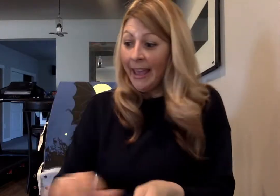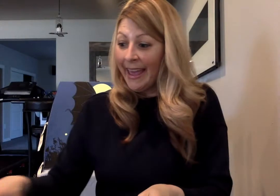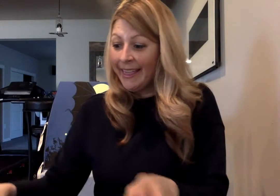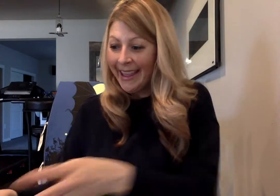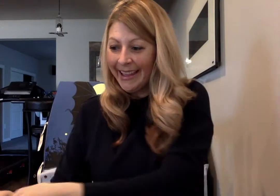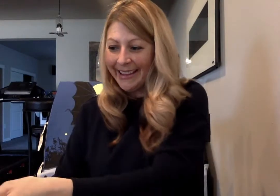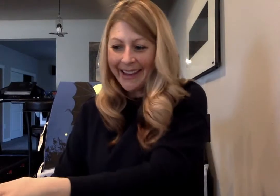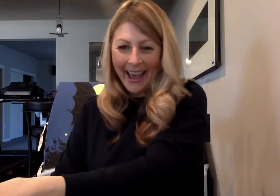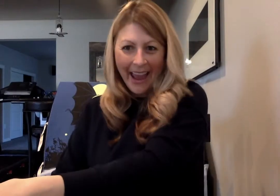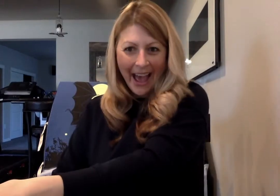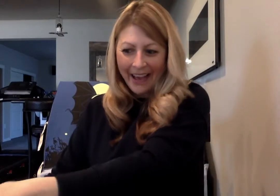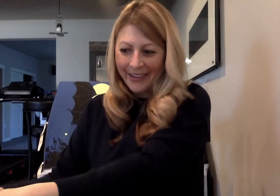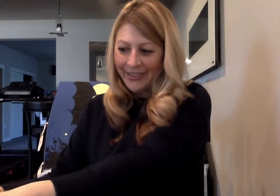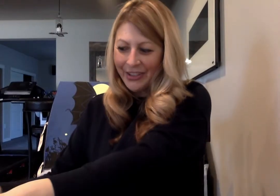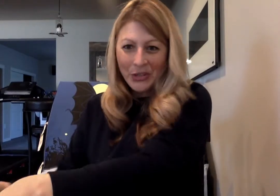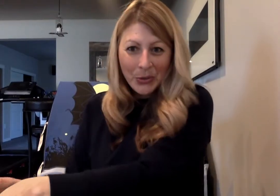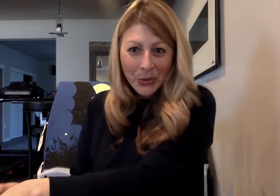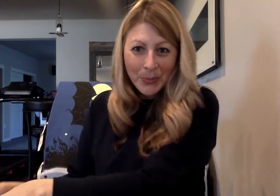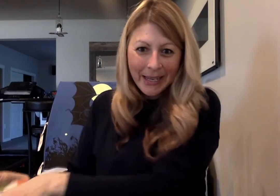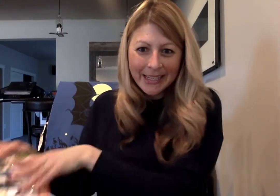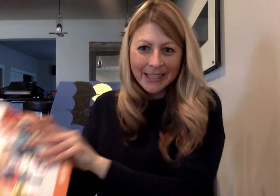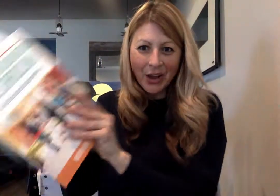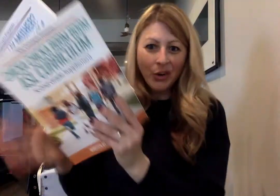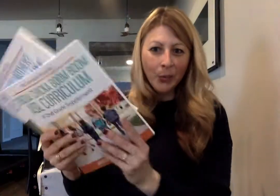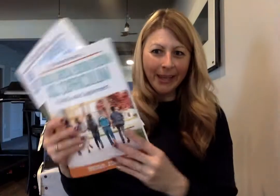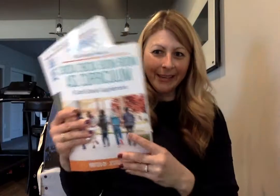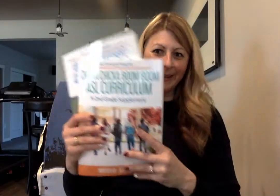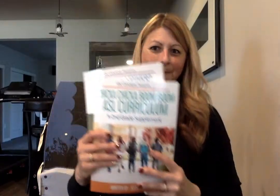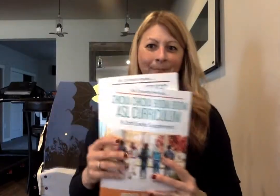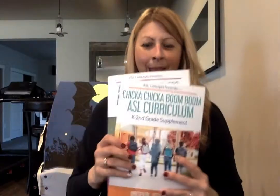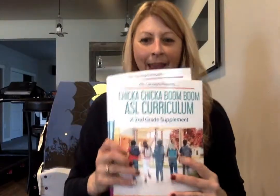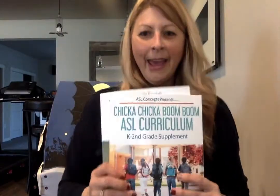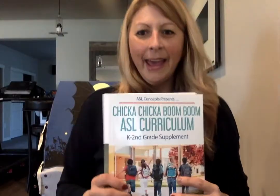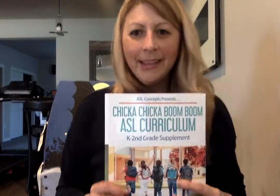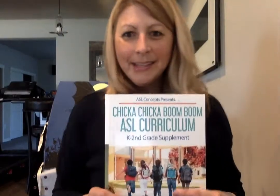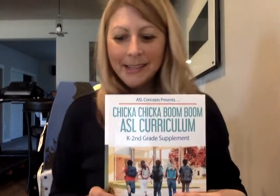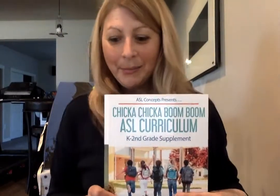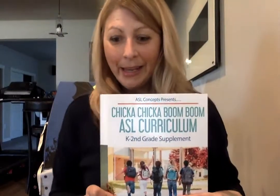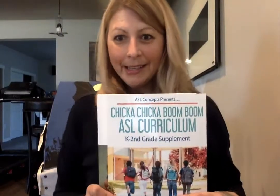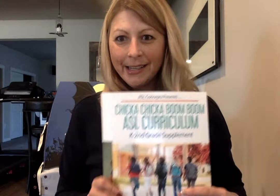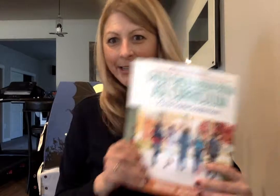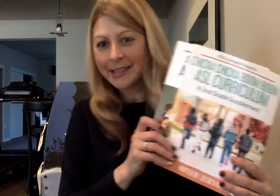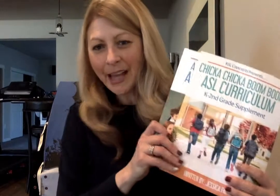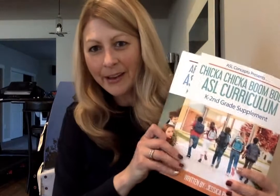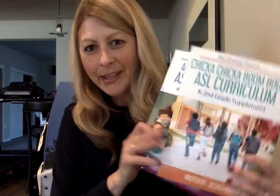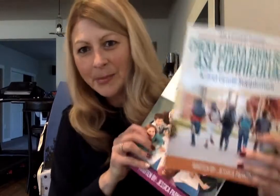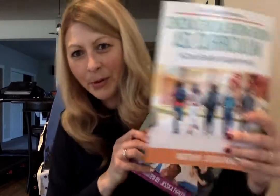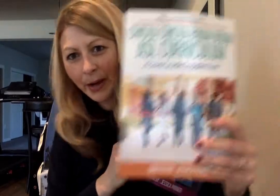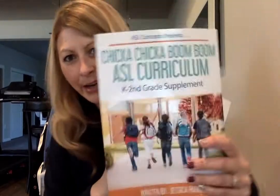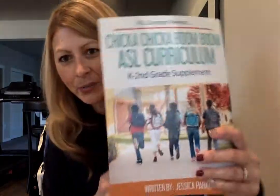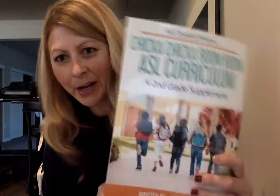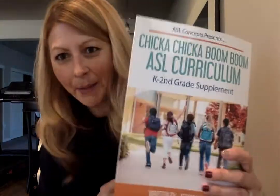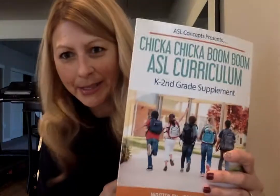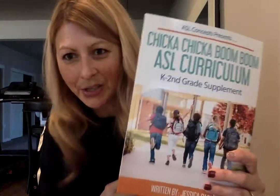And then I have 2 pieces of curriculum, and this is the meat. This book right here is what got me